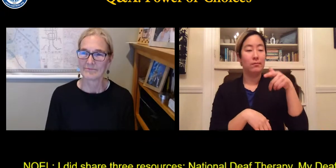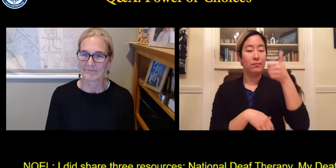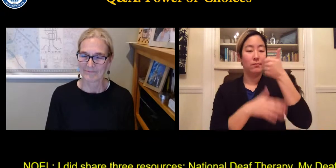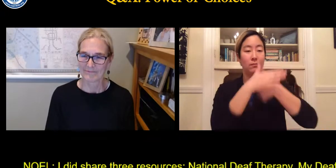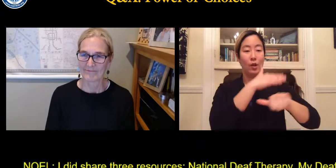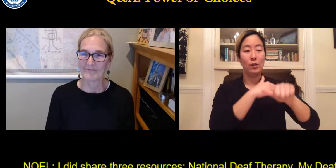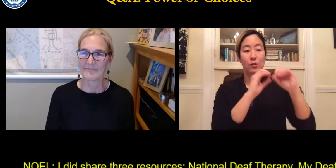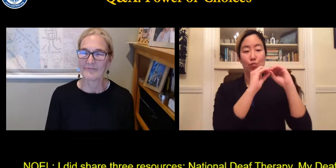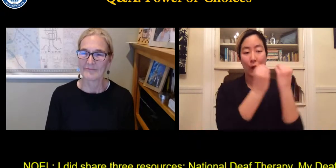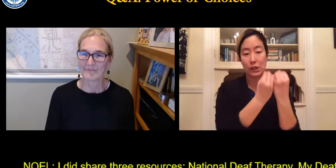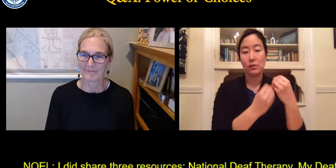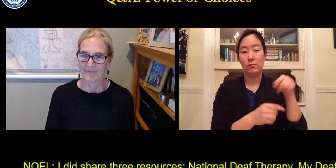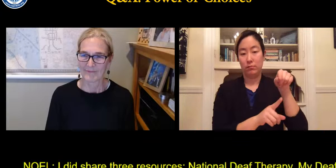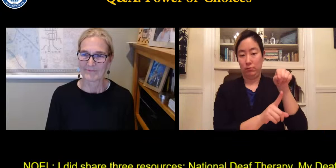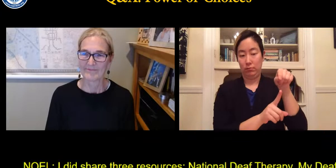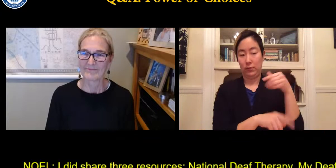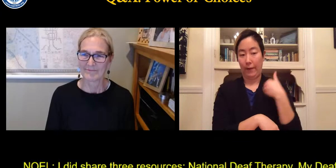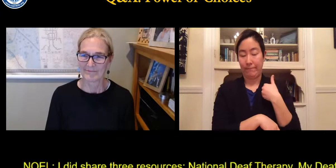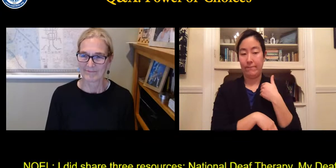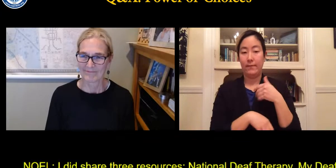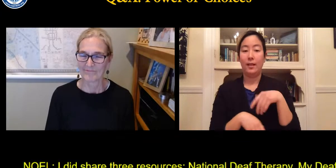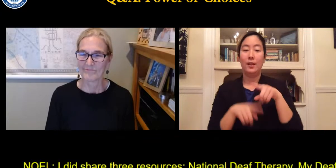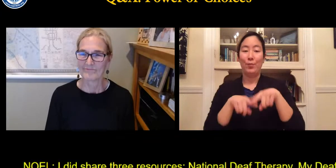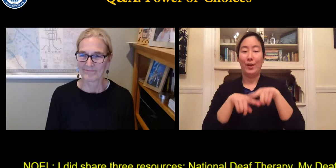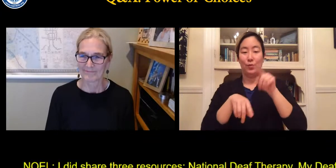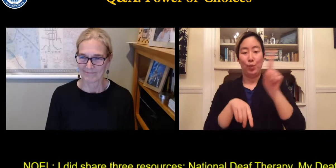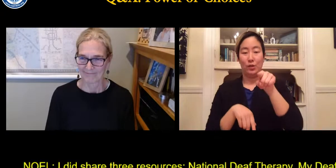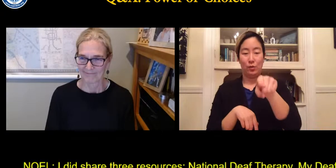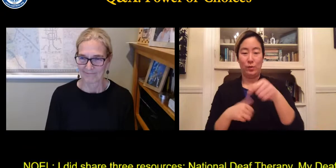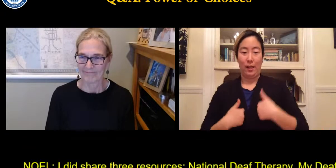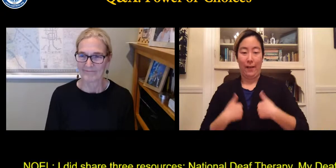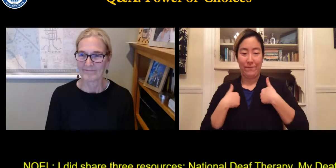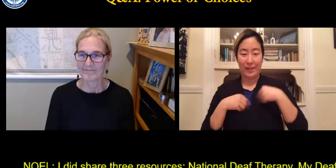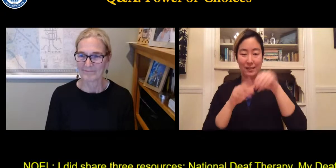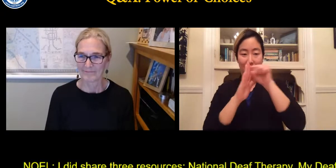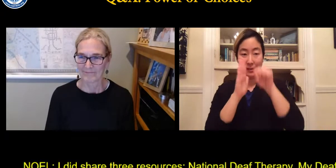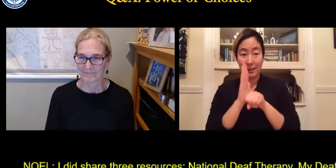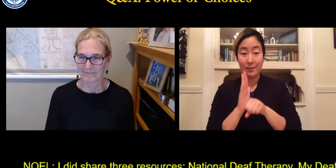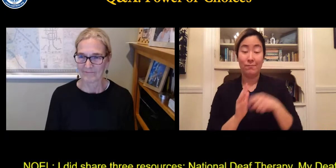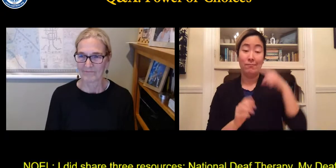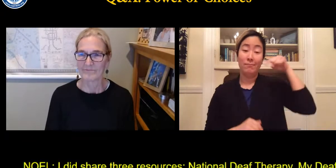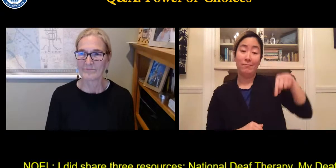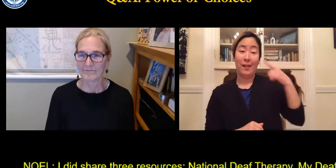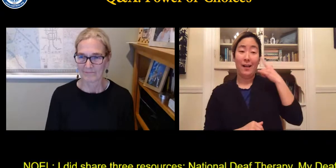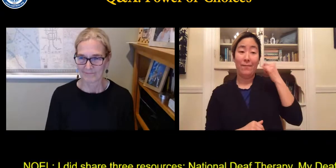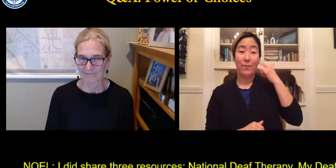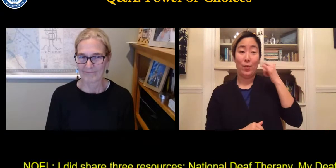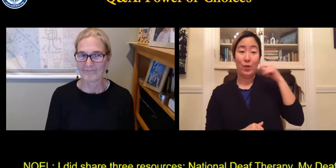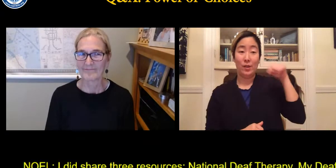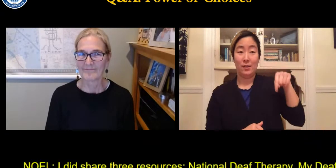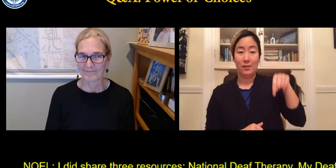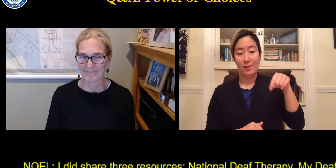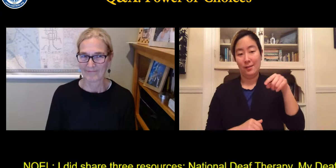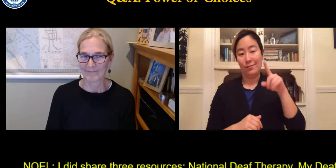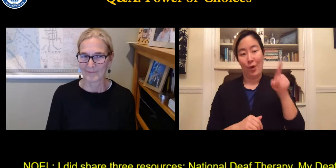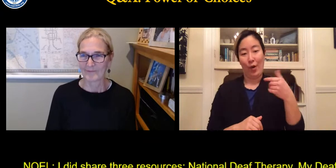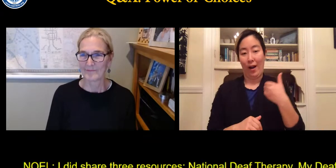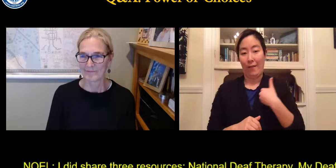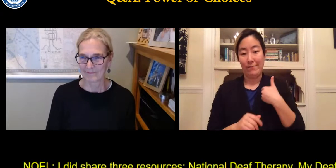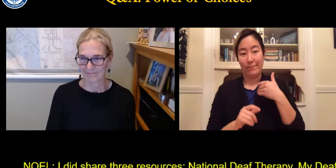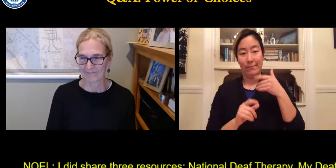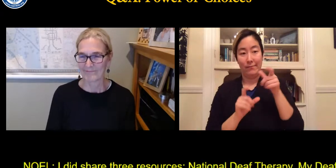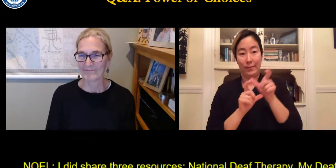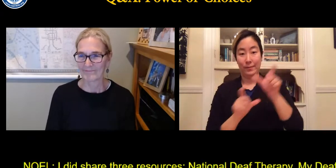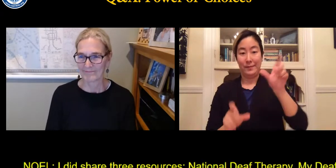mind, each state has their own local agency. Each state may have an organization that is local to